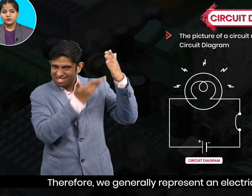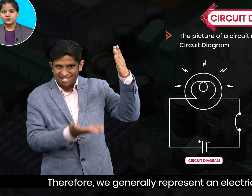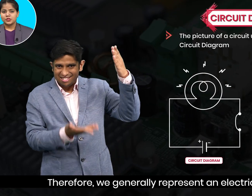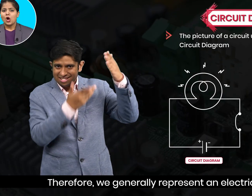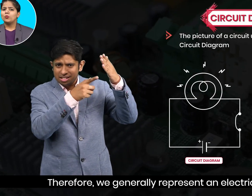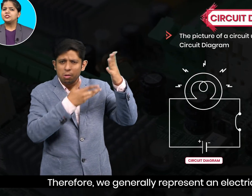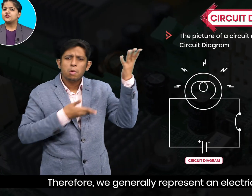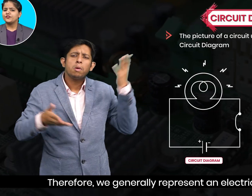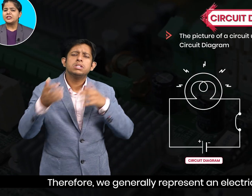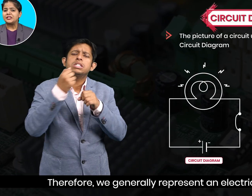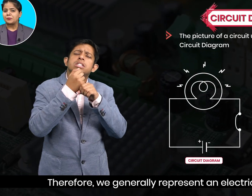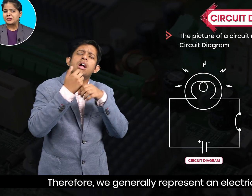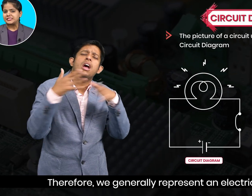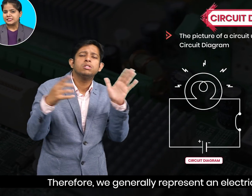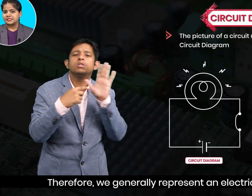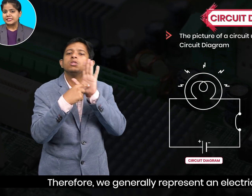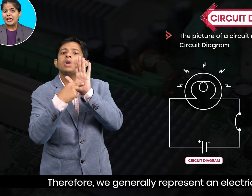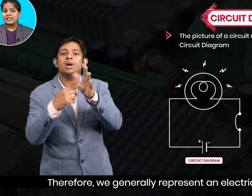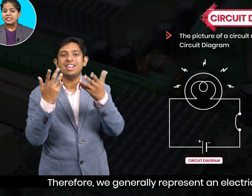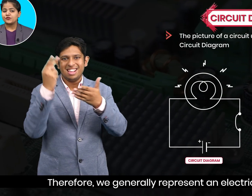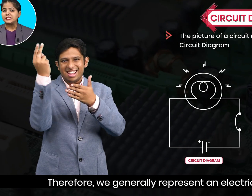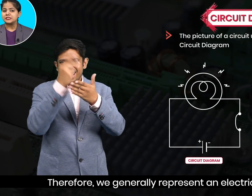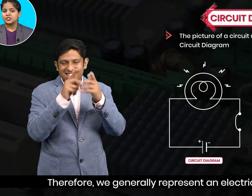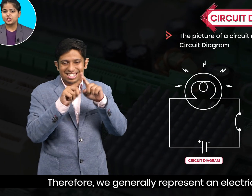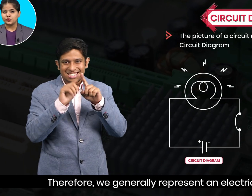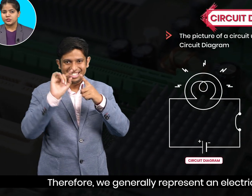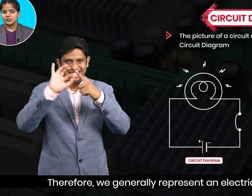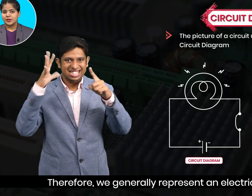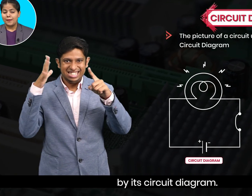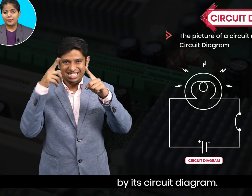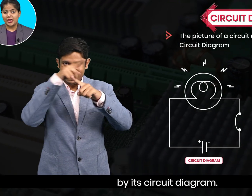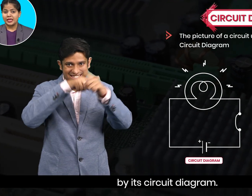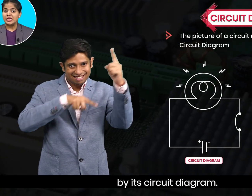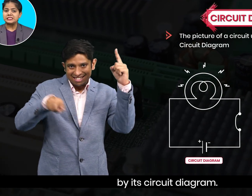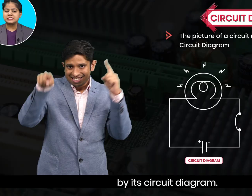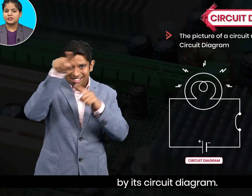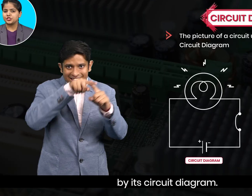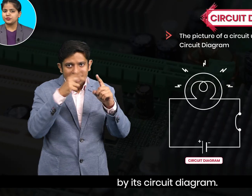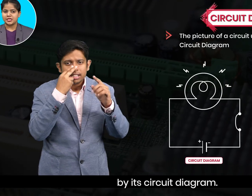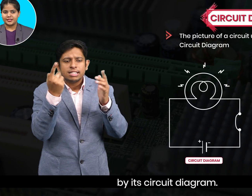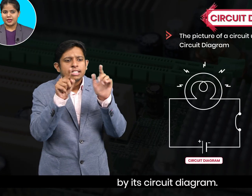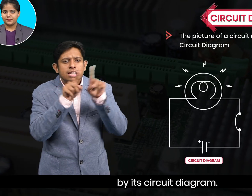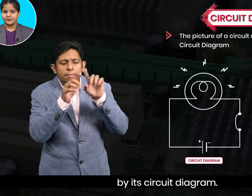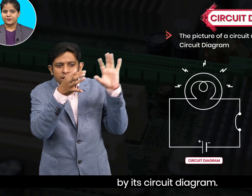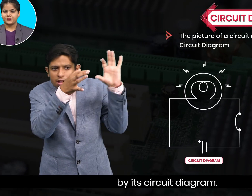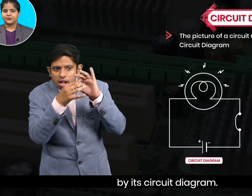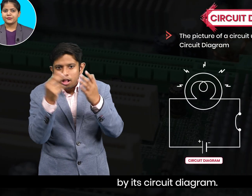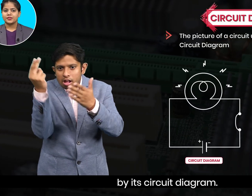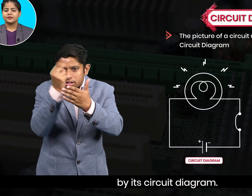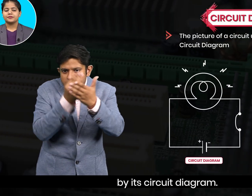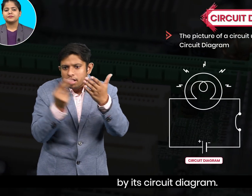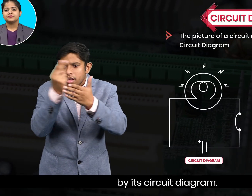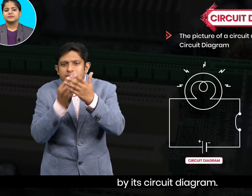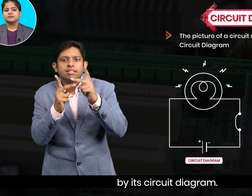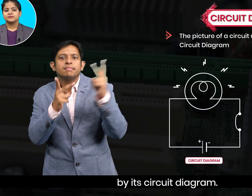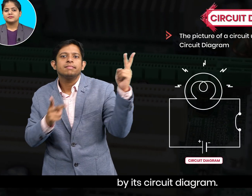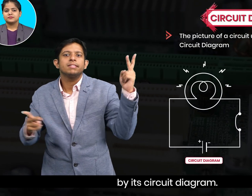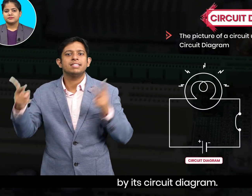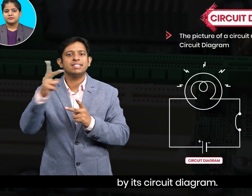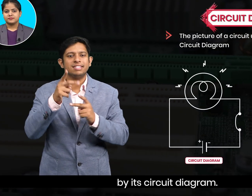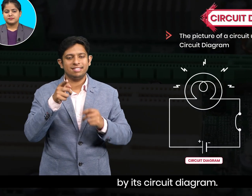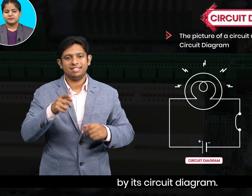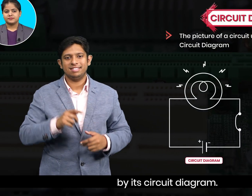Therefore, we generally represent an electric circuit by its circuit diagram.